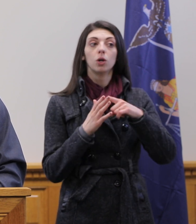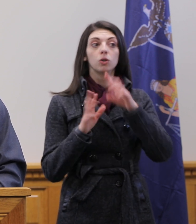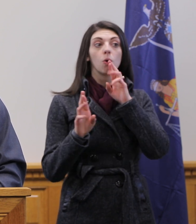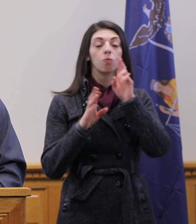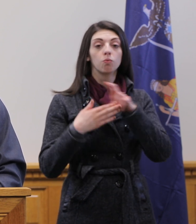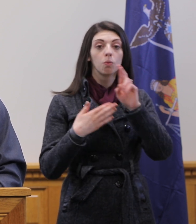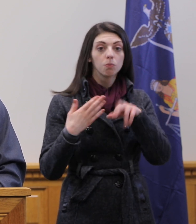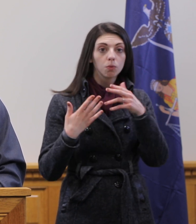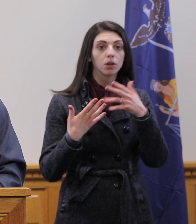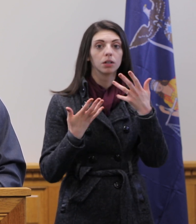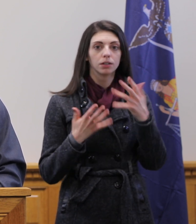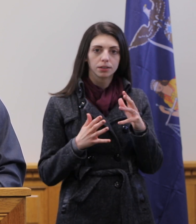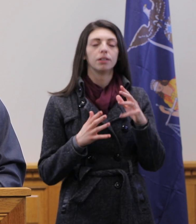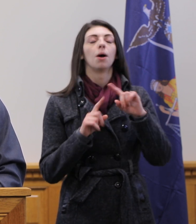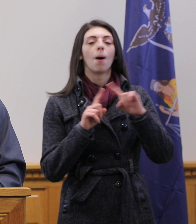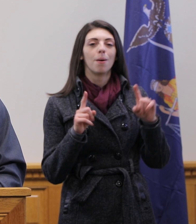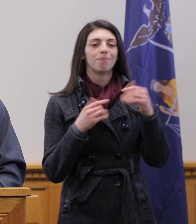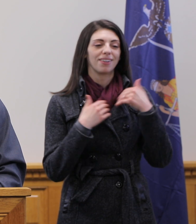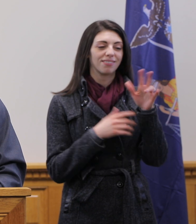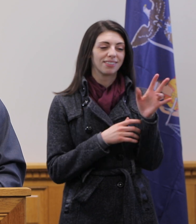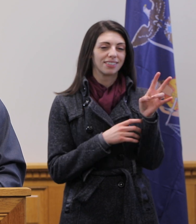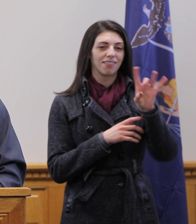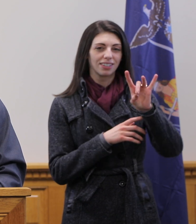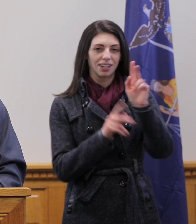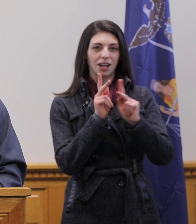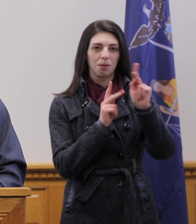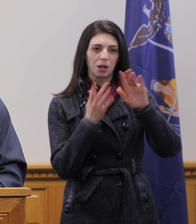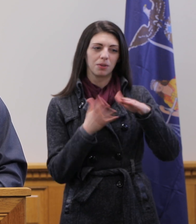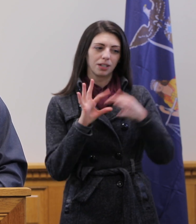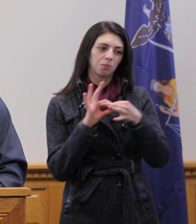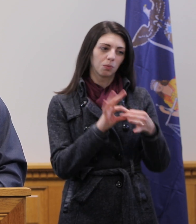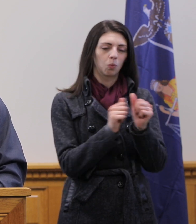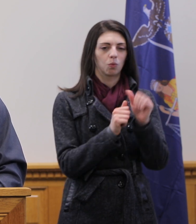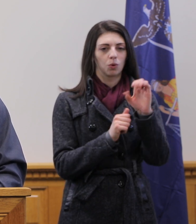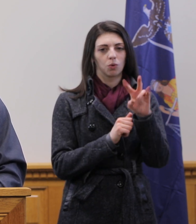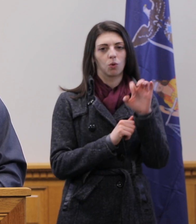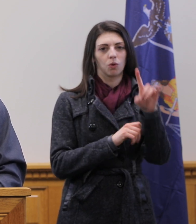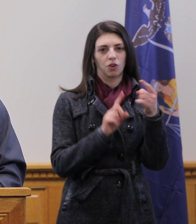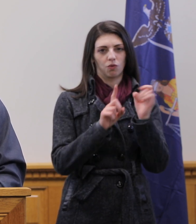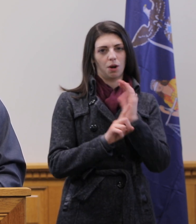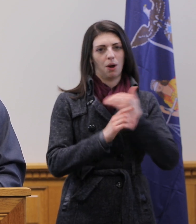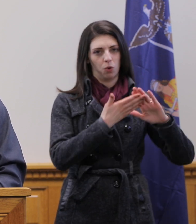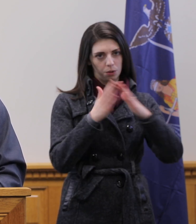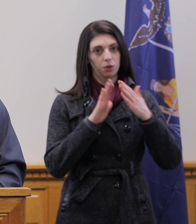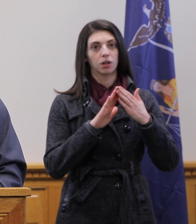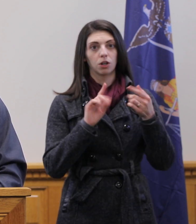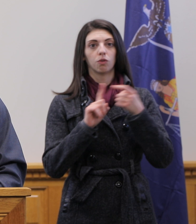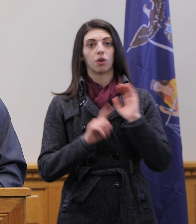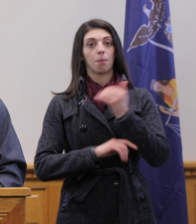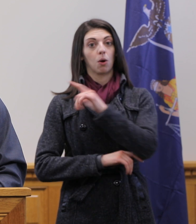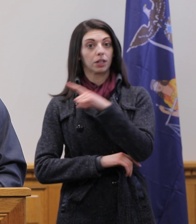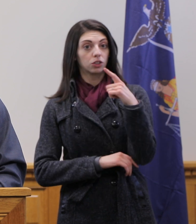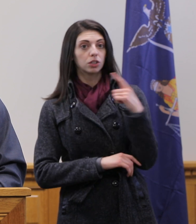have now lost 78 members of our Oswego County community to COVID-19. On behalf of the Oswego County Legislature,